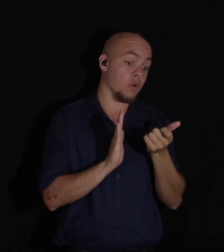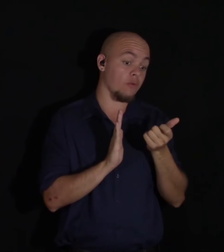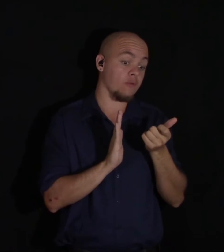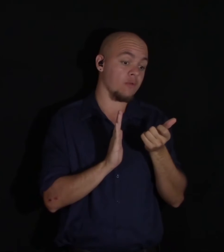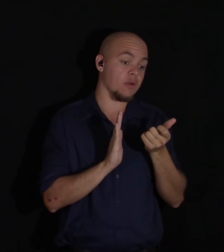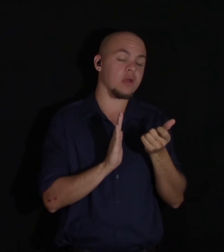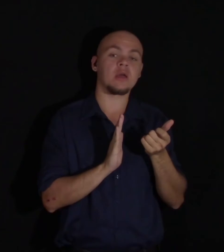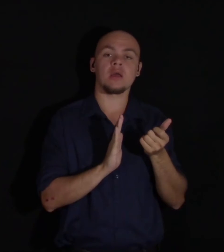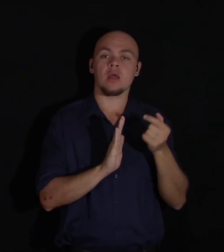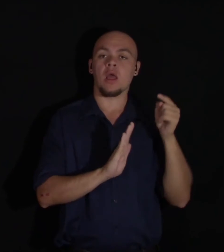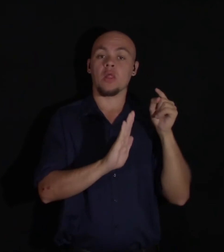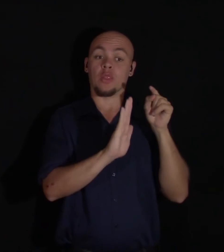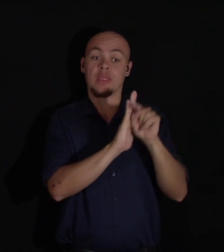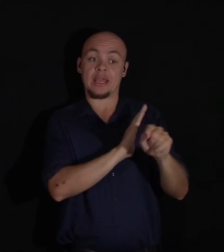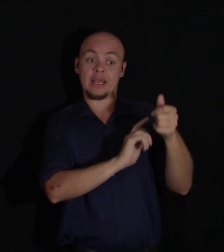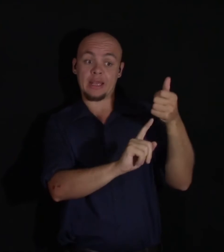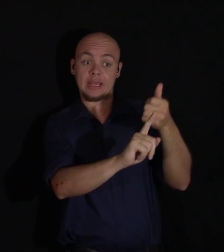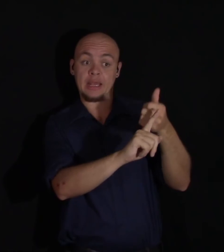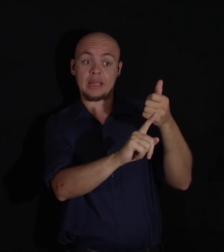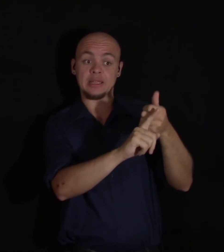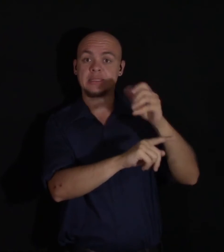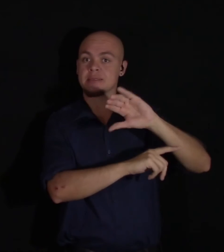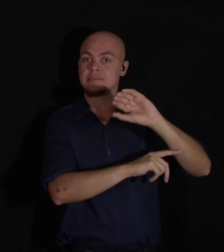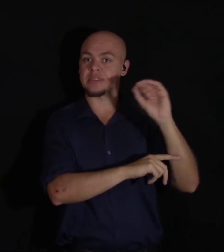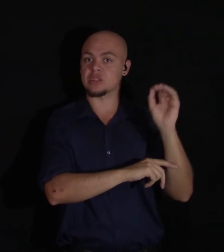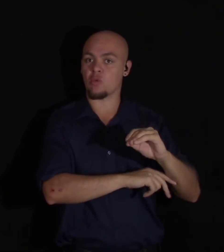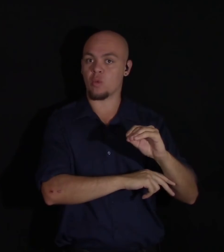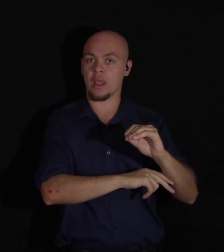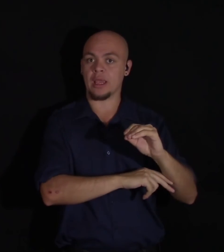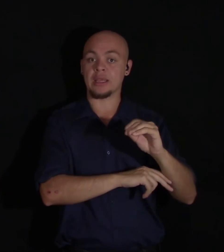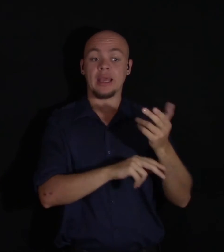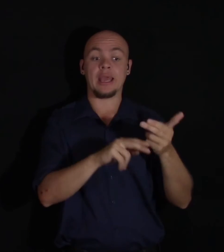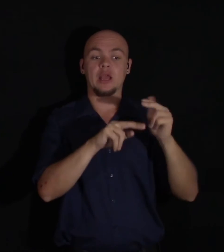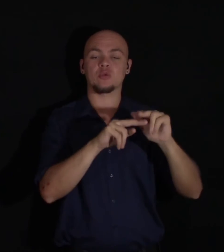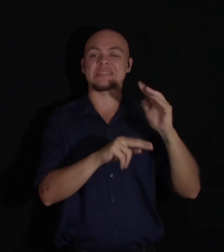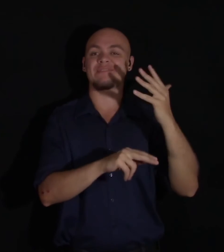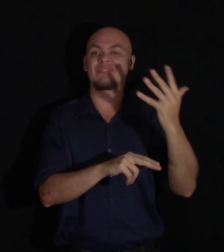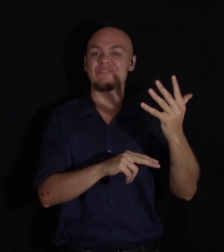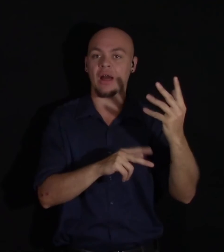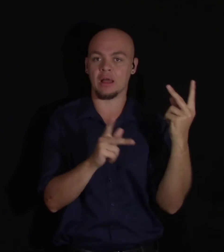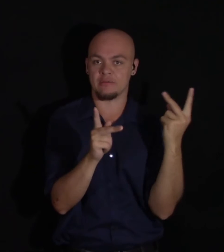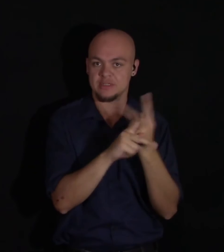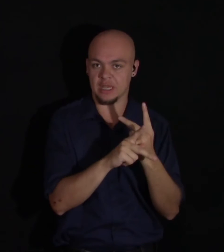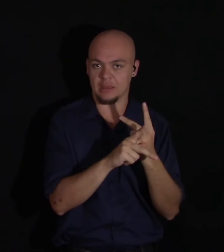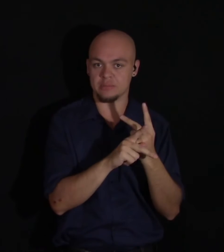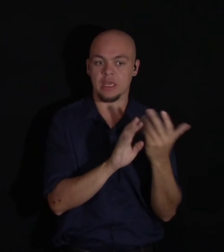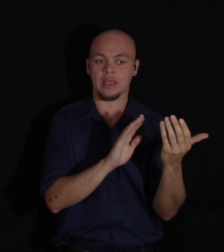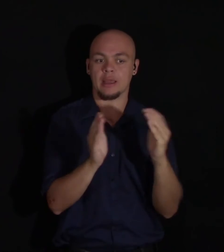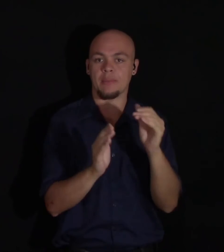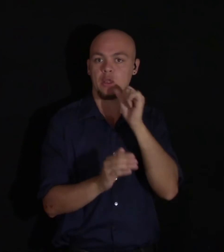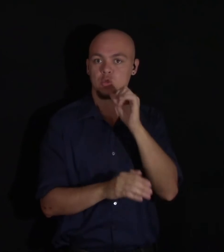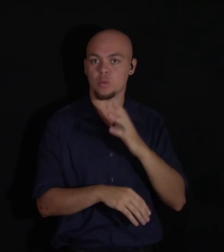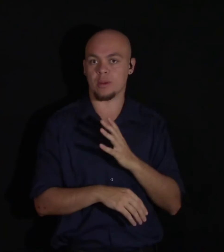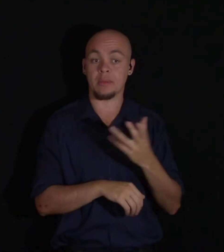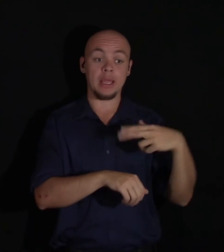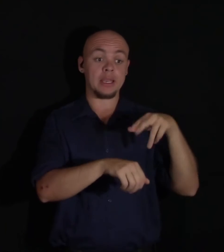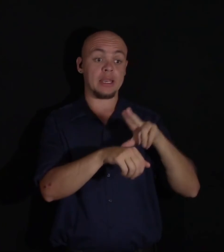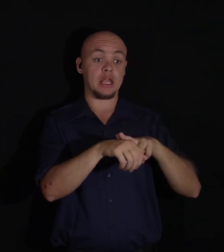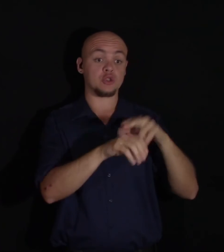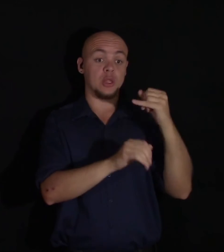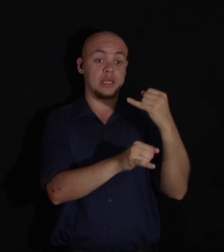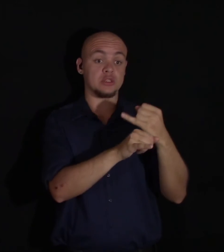the suicide rate in boys increased by 5 times compared to girls. According to the National Institute on Drug